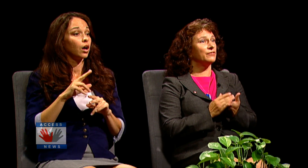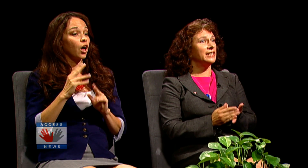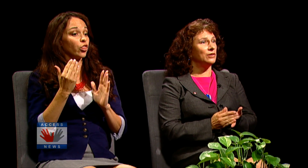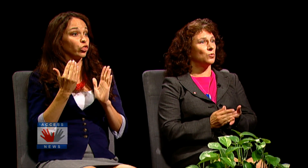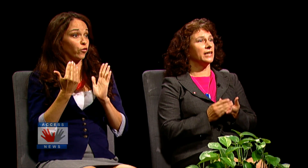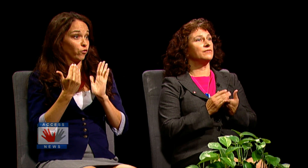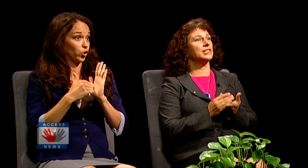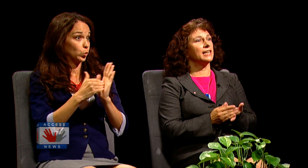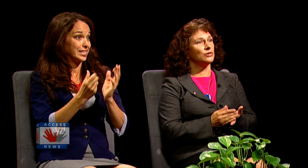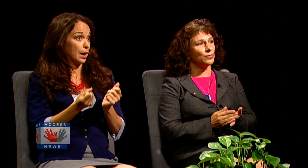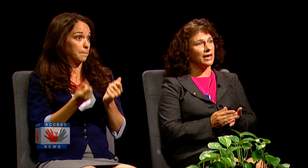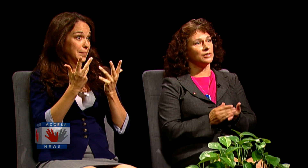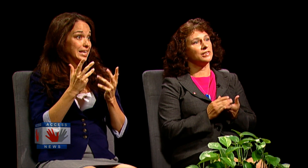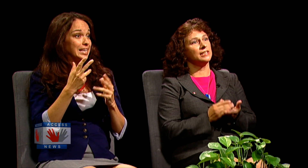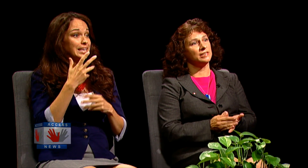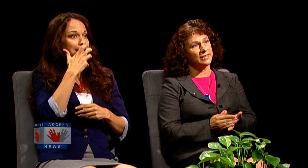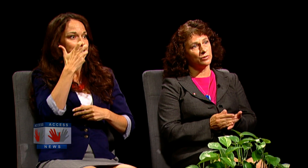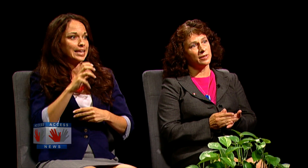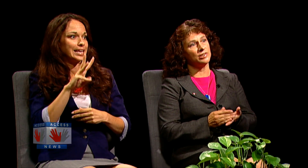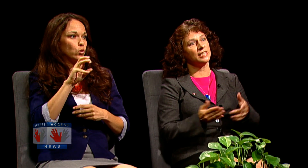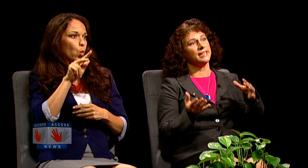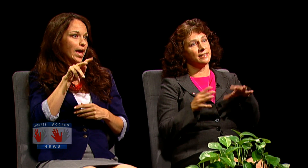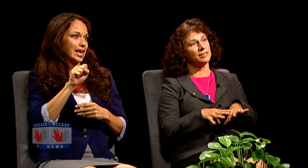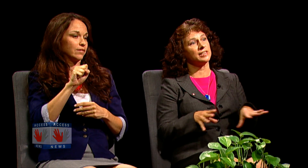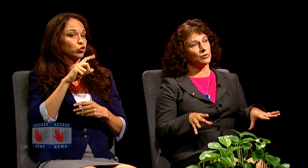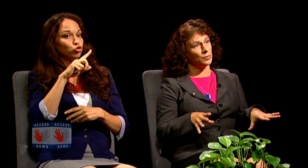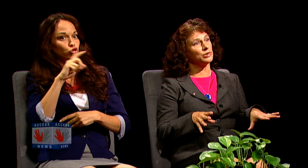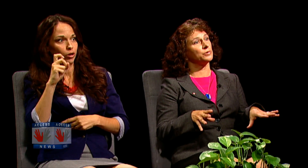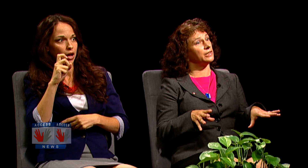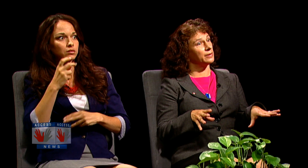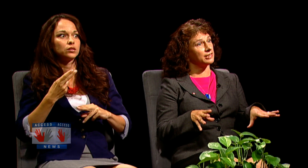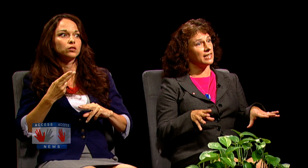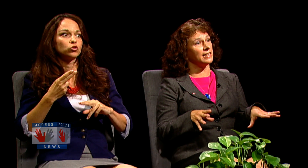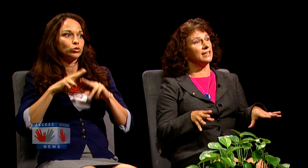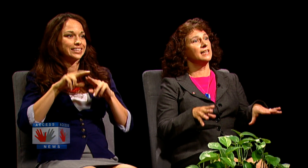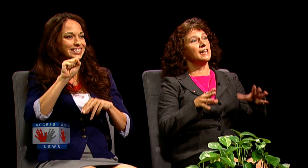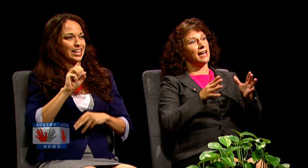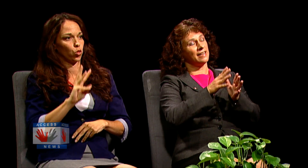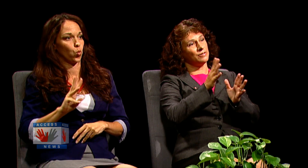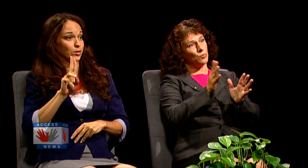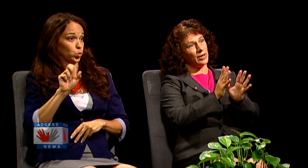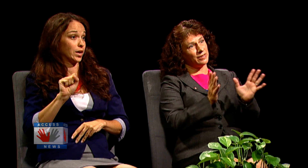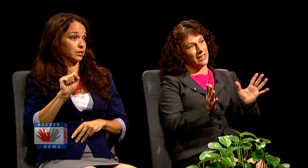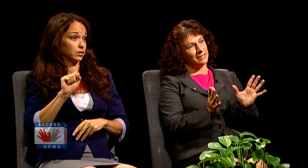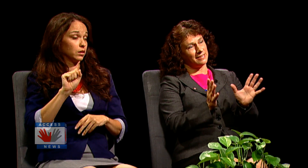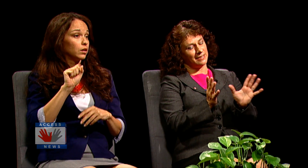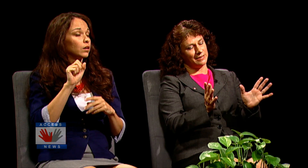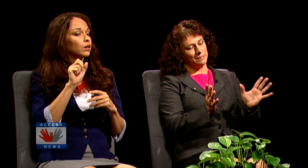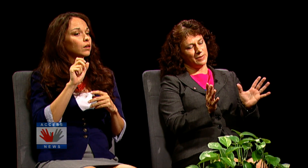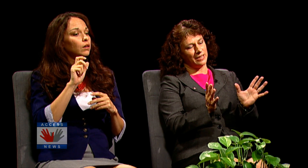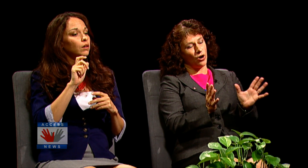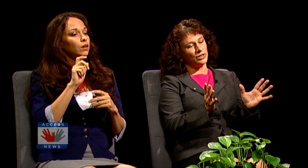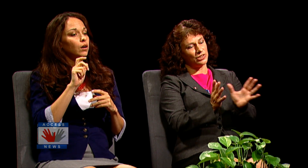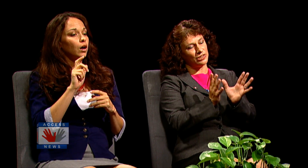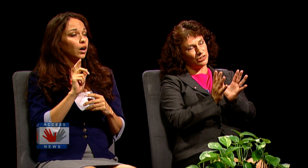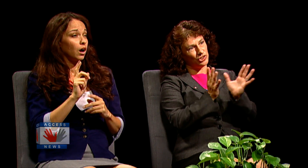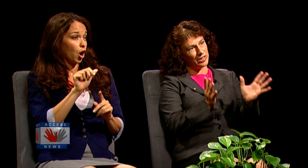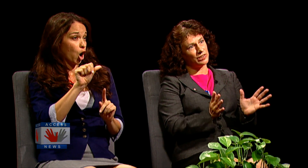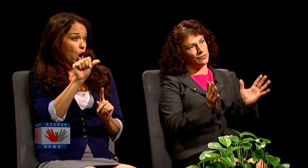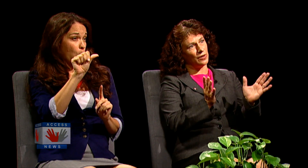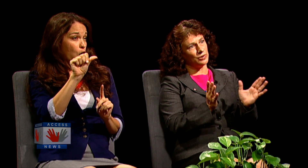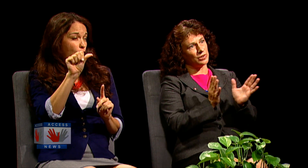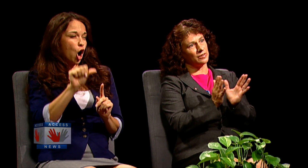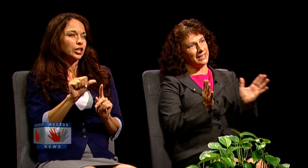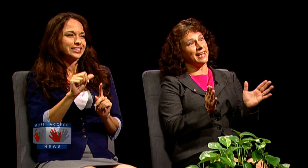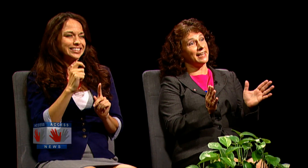frequency of heat waves and droughts is increasing in the southwestern USA, and where that Austin